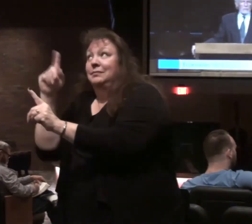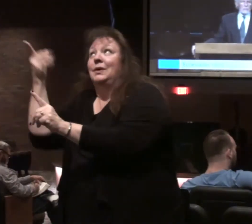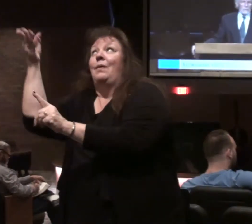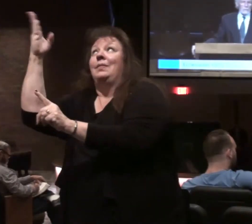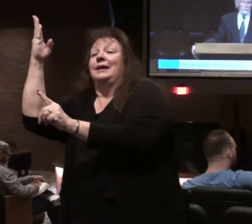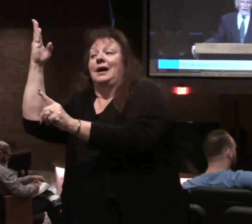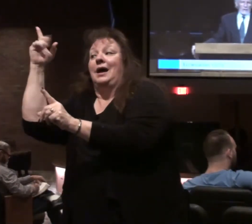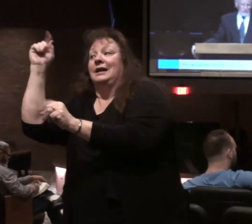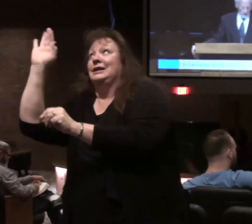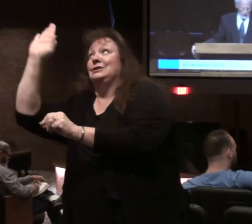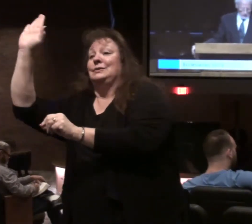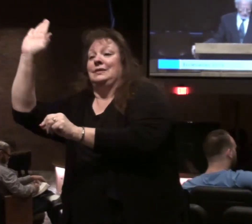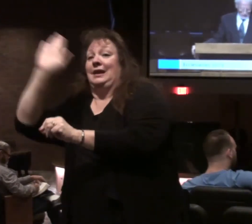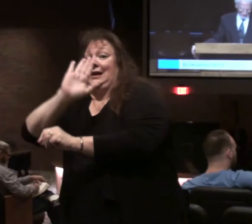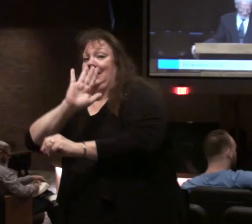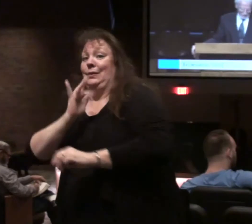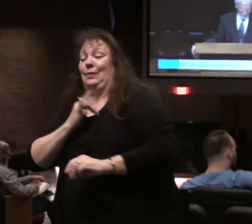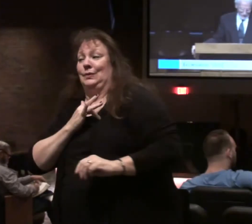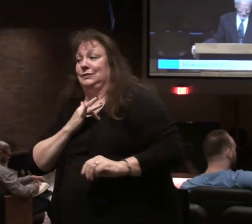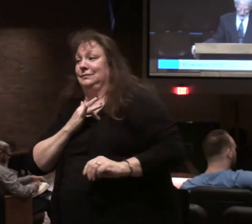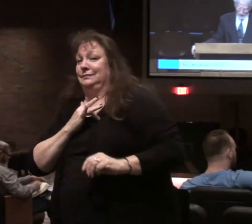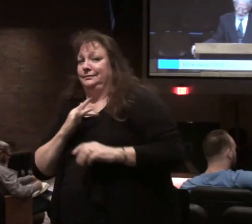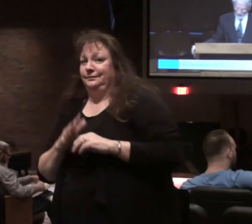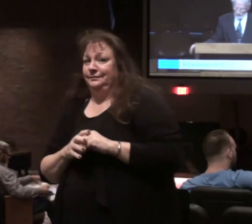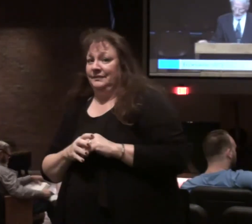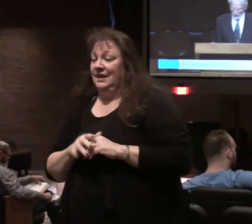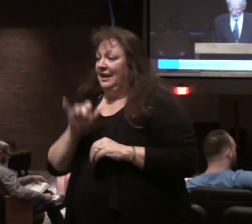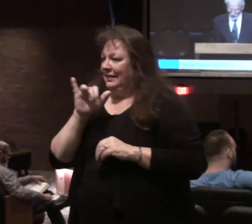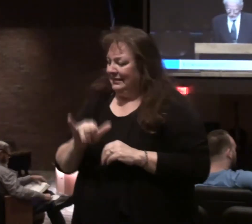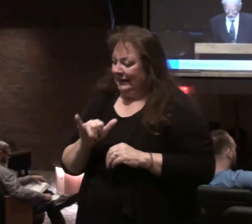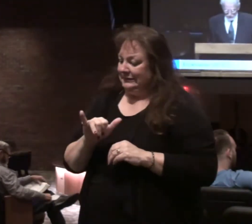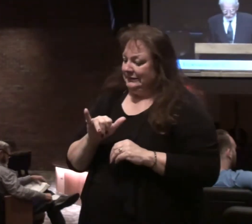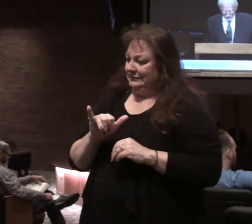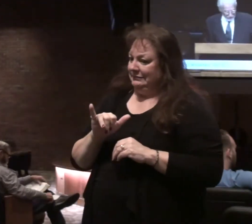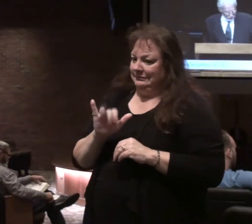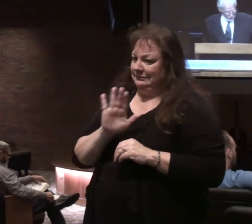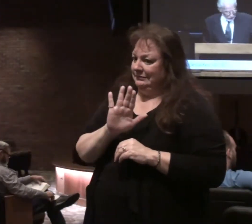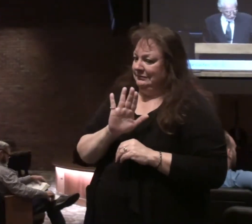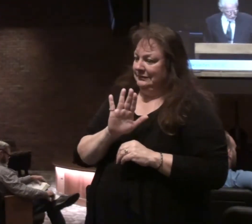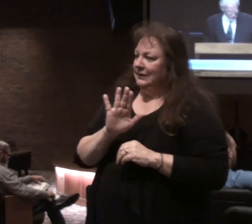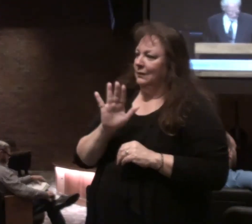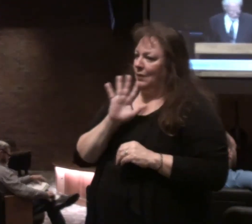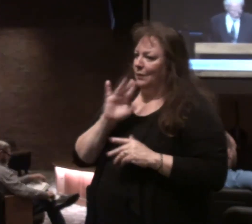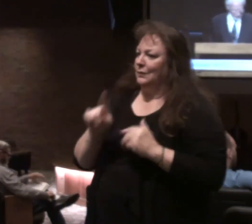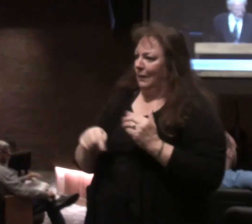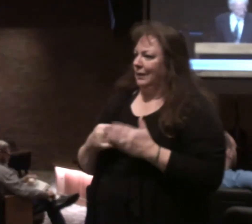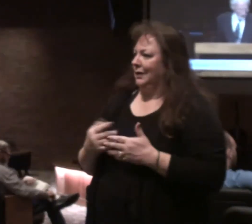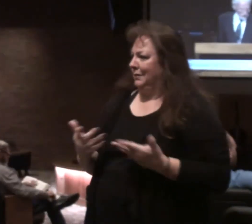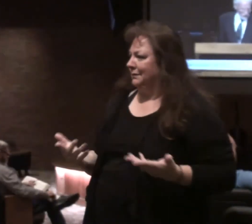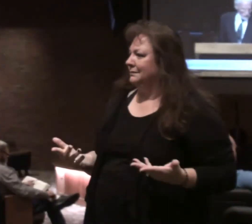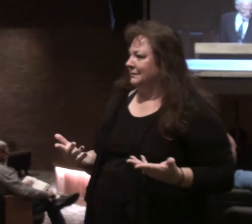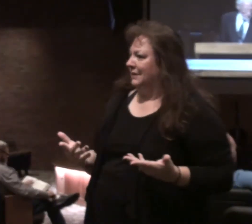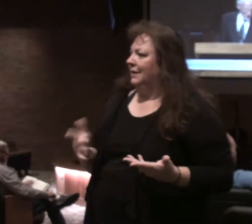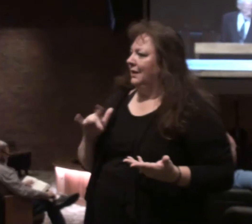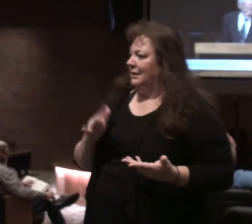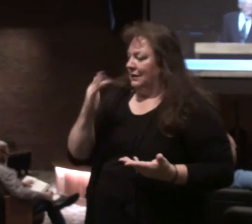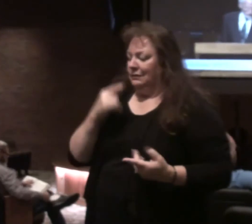God can do that in the heart. That's the condition we're dealing with.